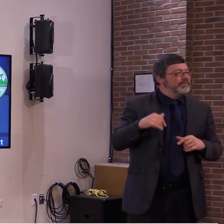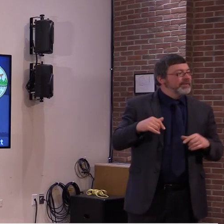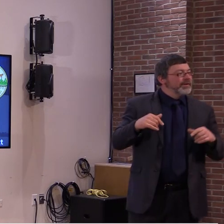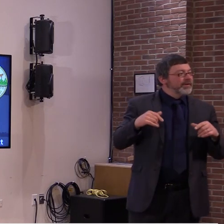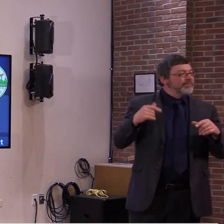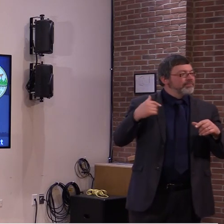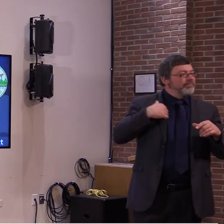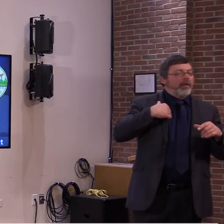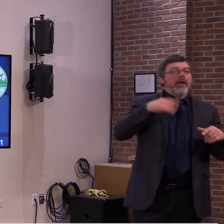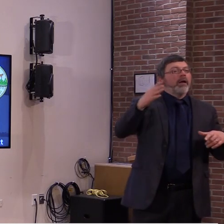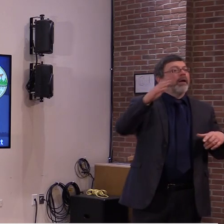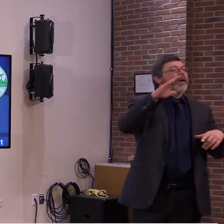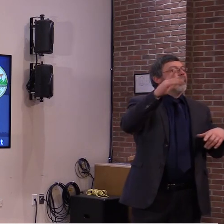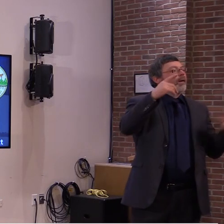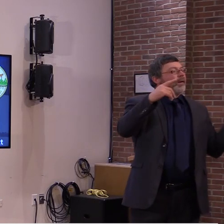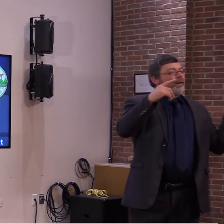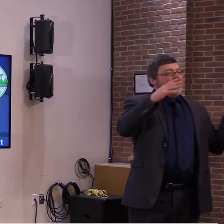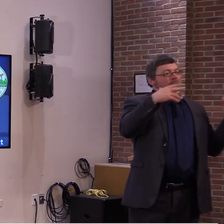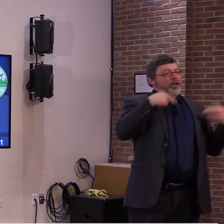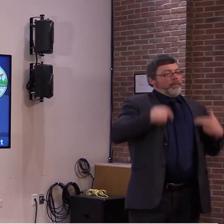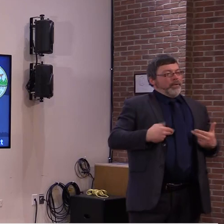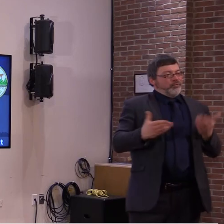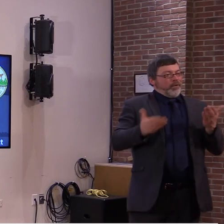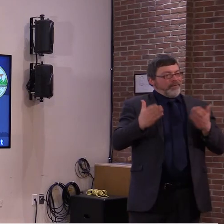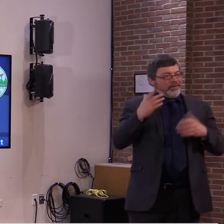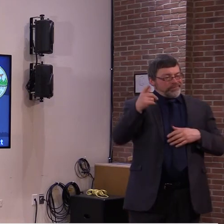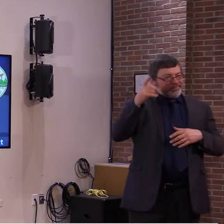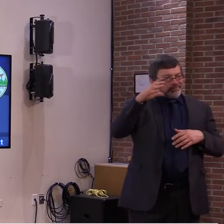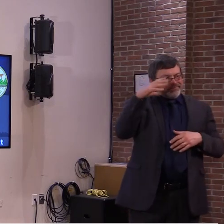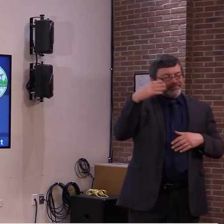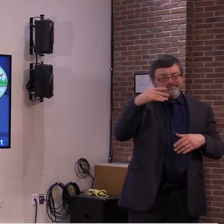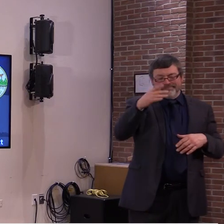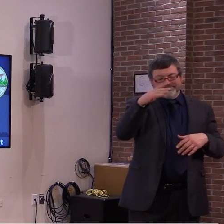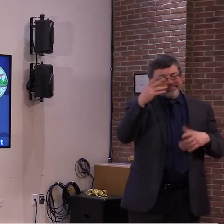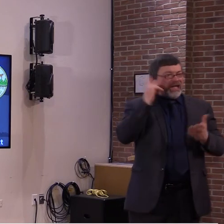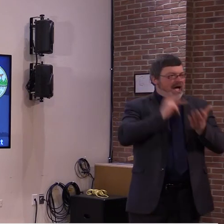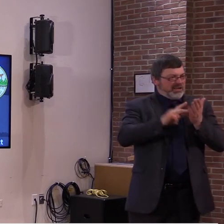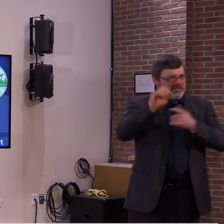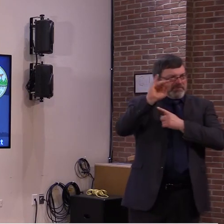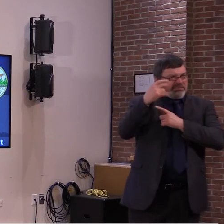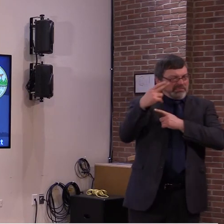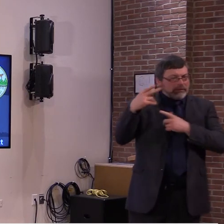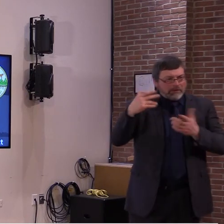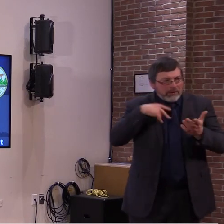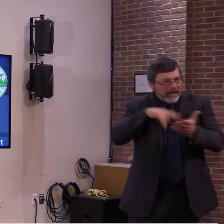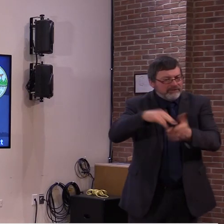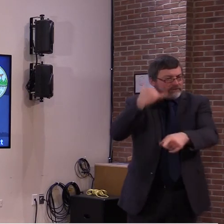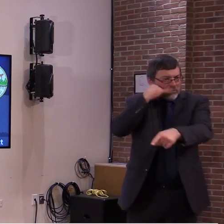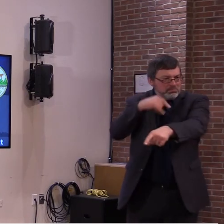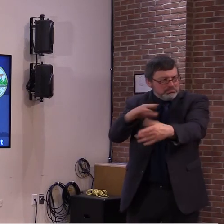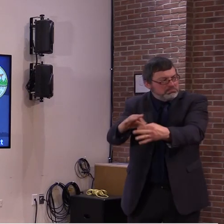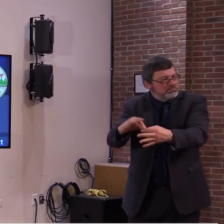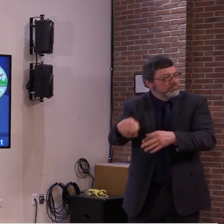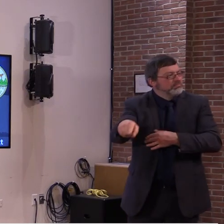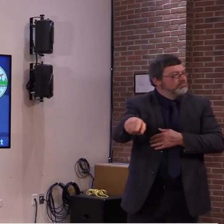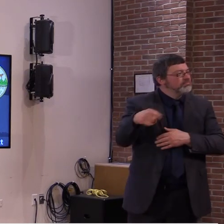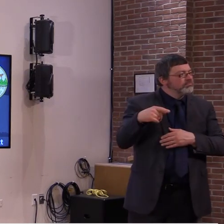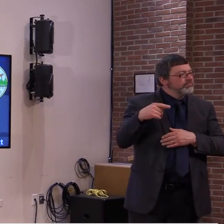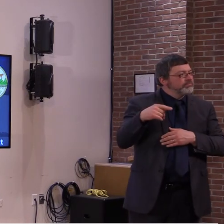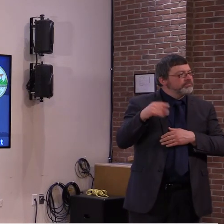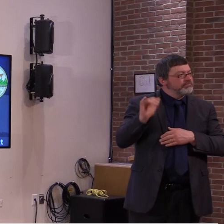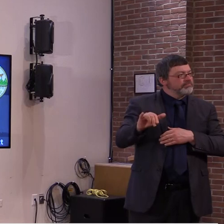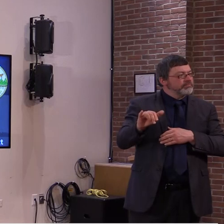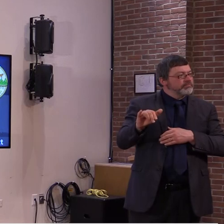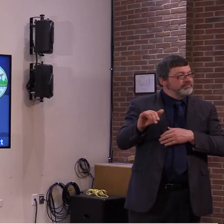Yes, the vaccine shipped, and that's the number that you want to use, because vaccine allocated means could